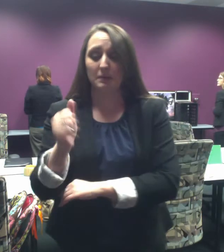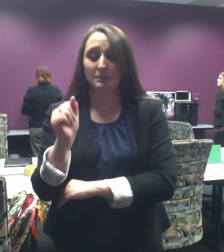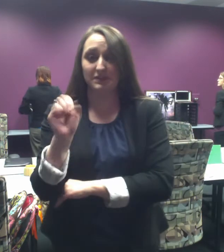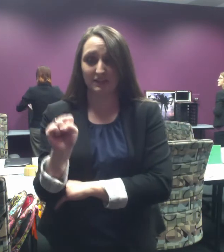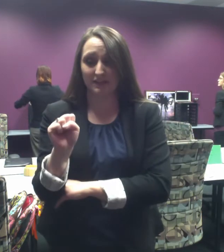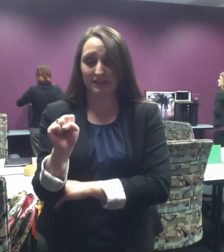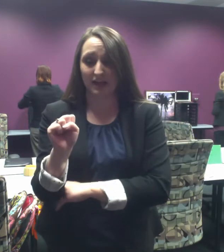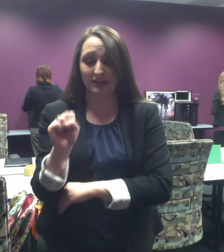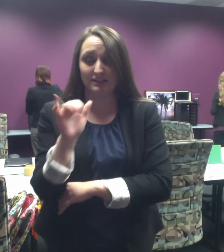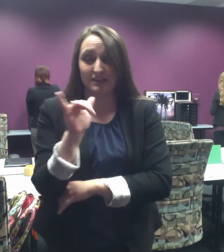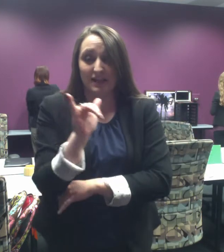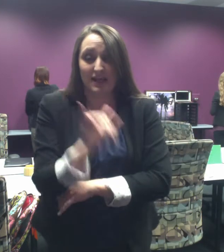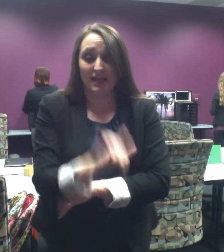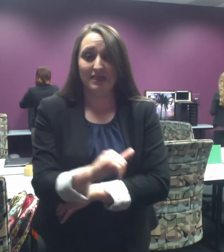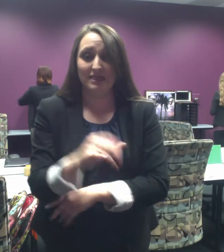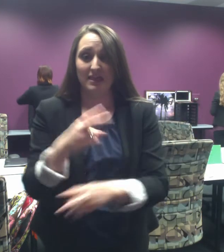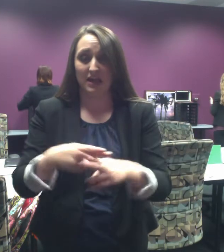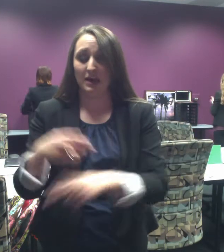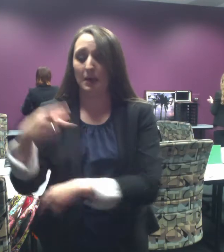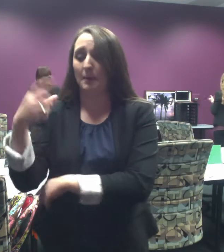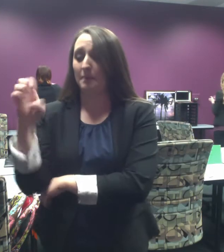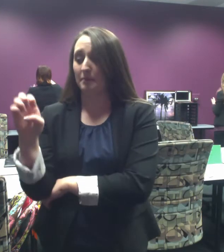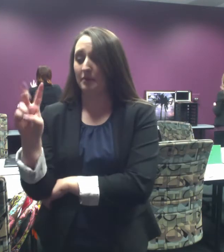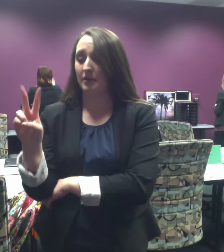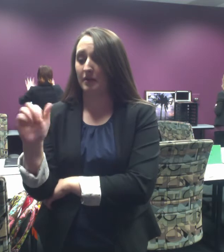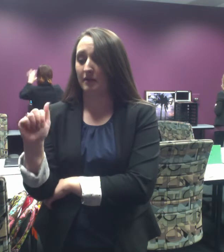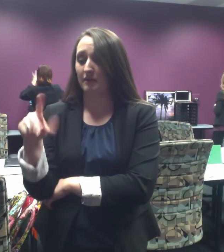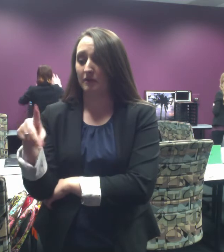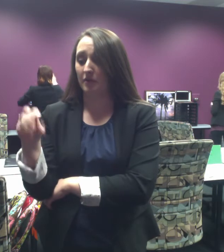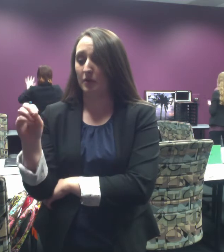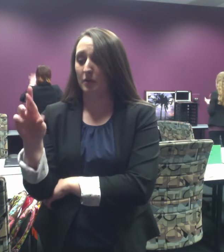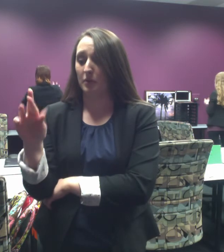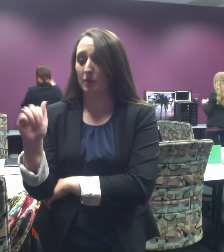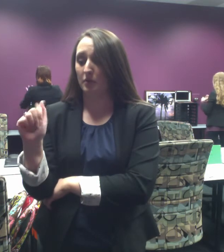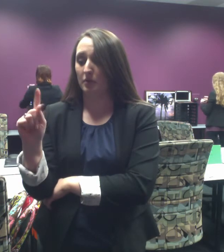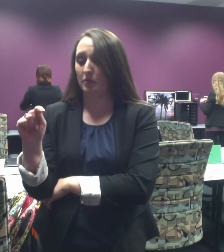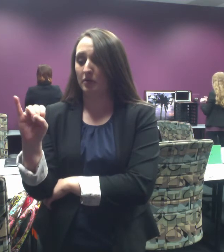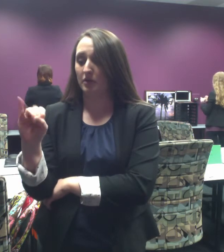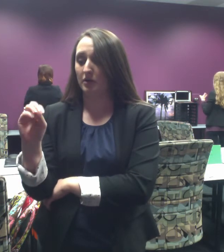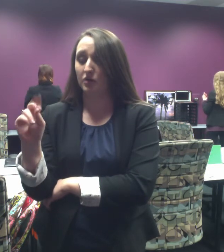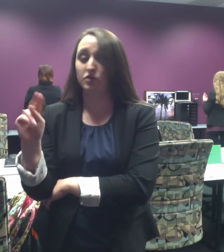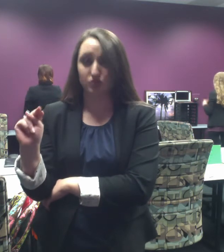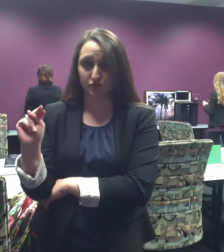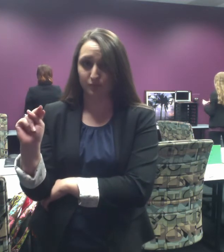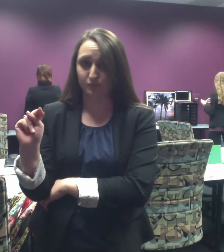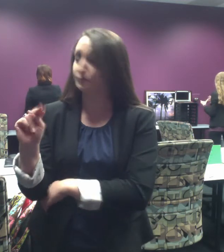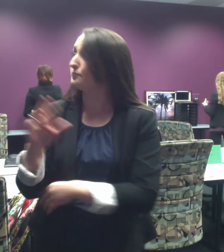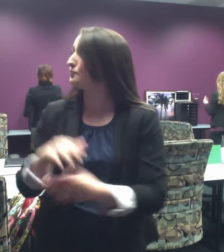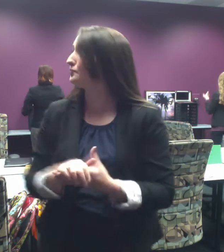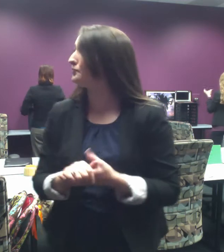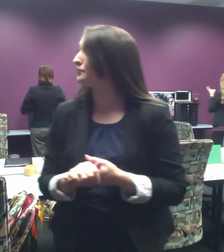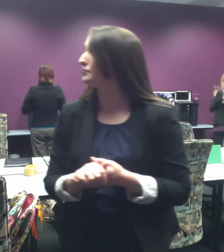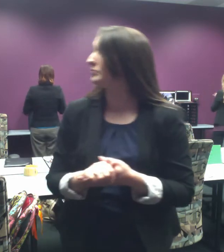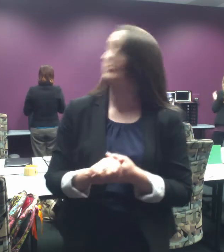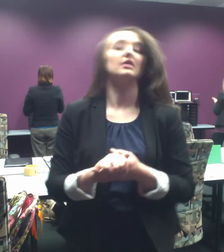gas phase. And there are probably 50 different variables that can influence the rate of evaporation, and we'll talk